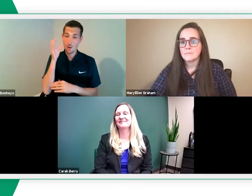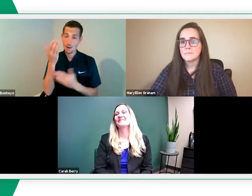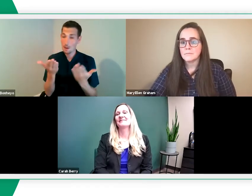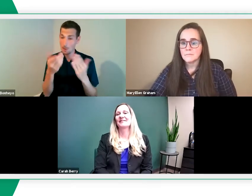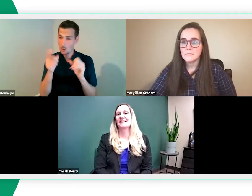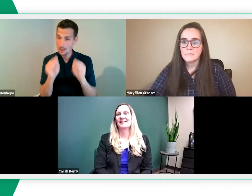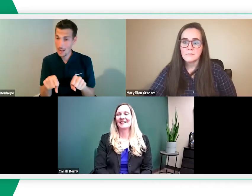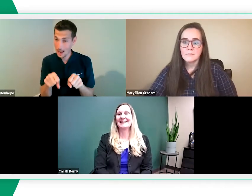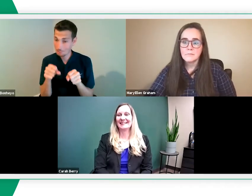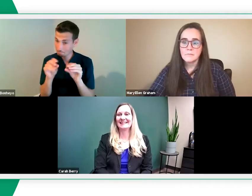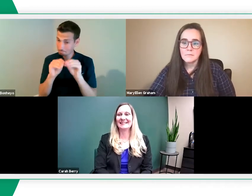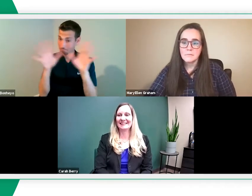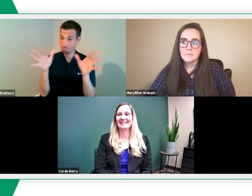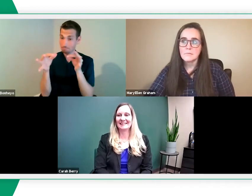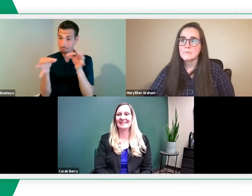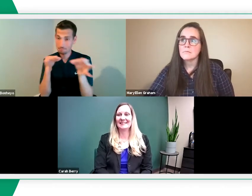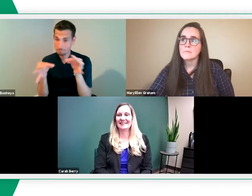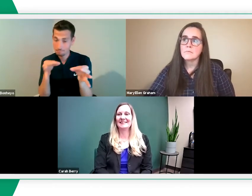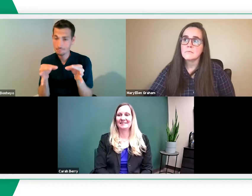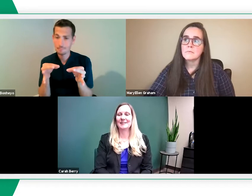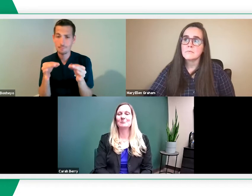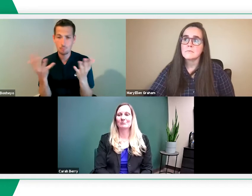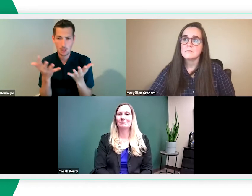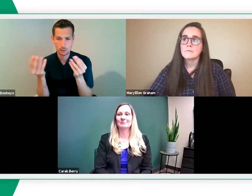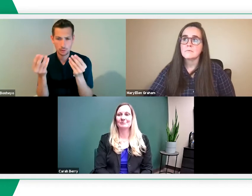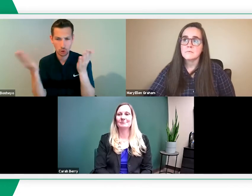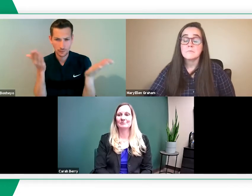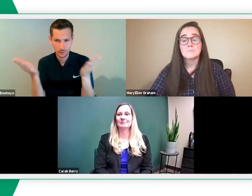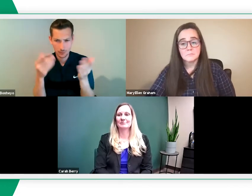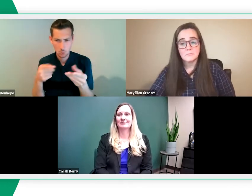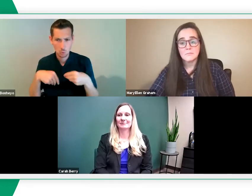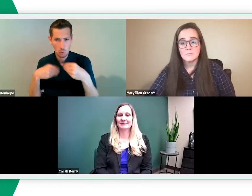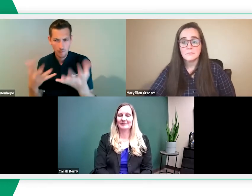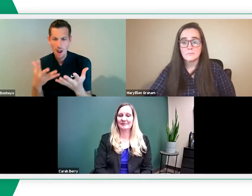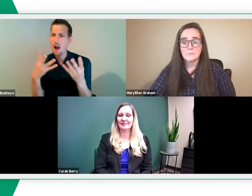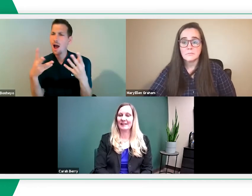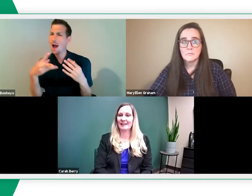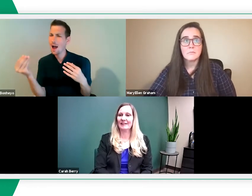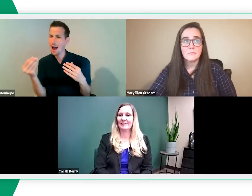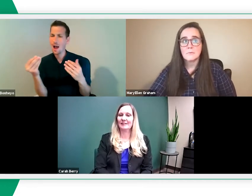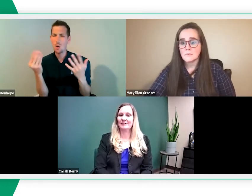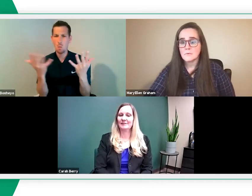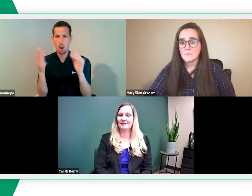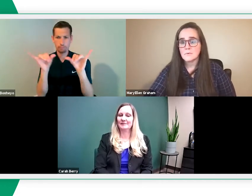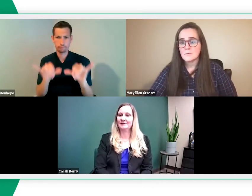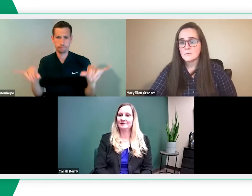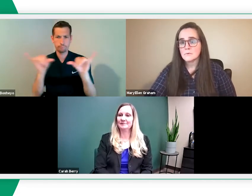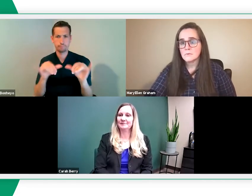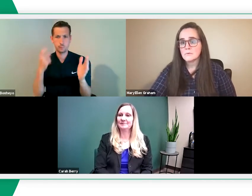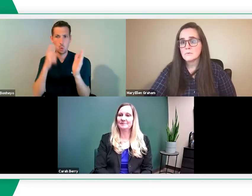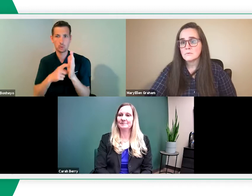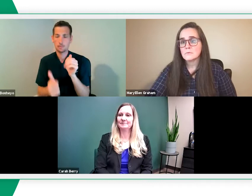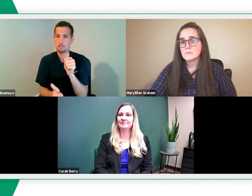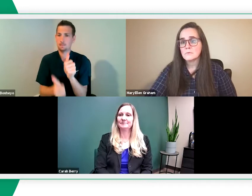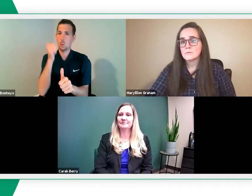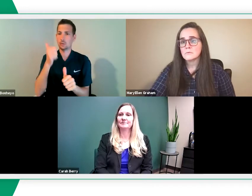All right. So now, Kara, maybe you can kind of clarify this detail right here. What